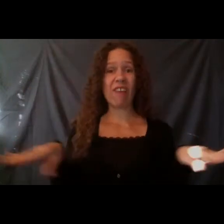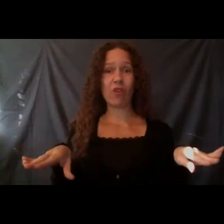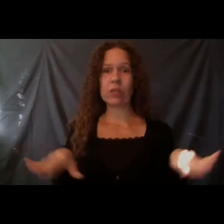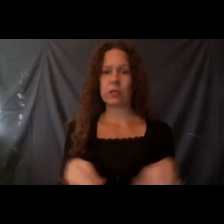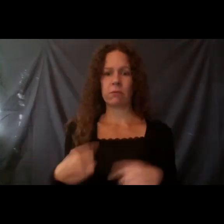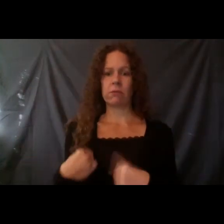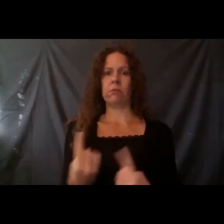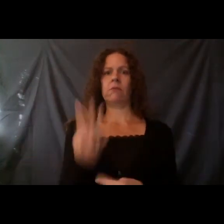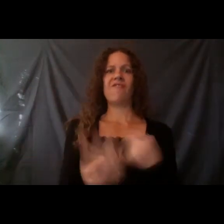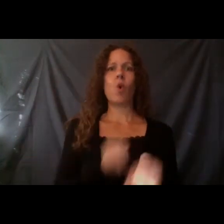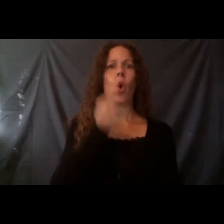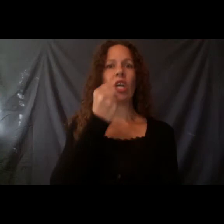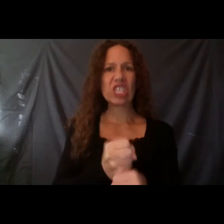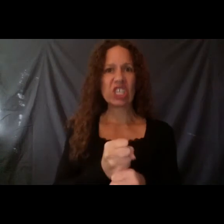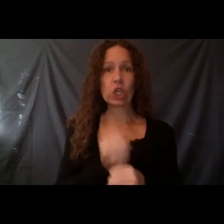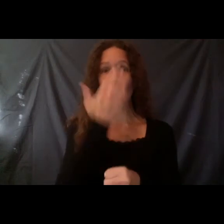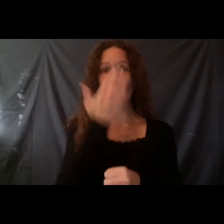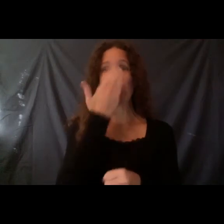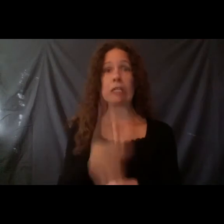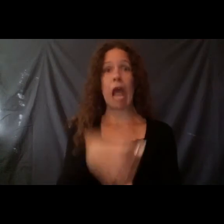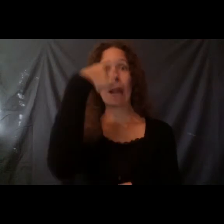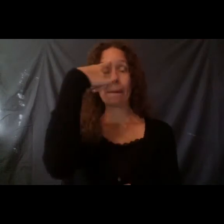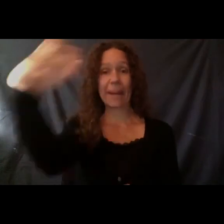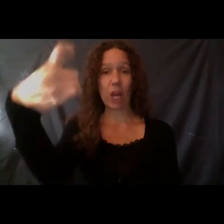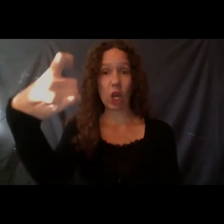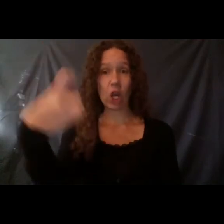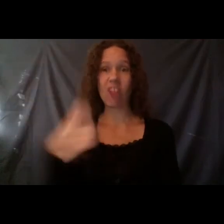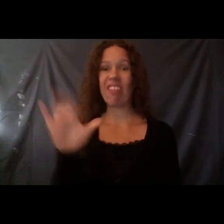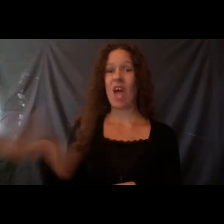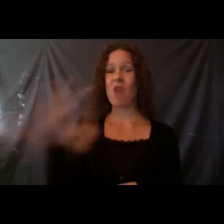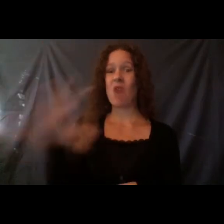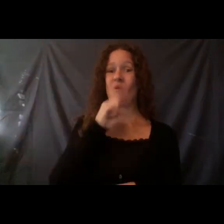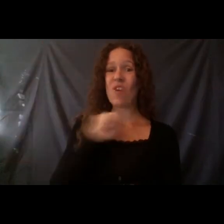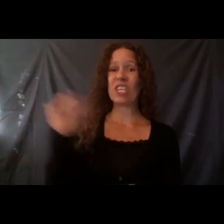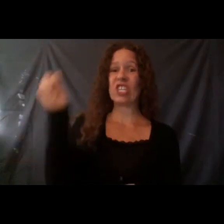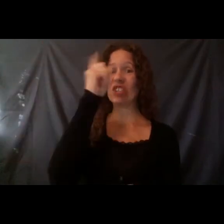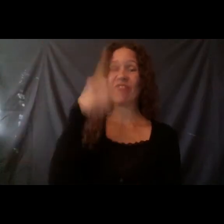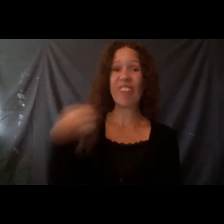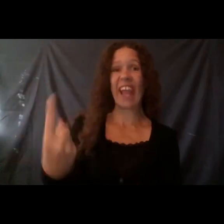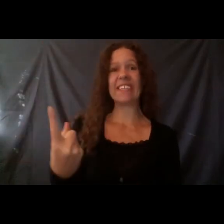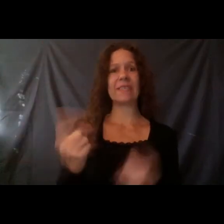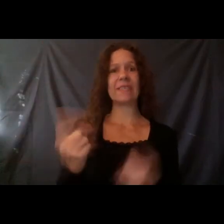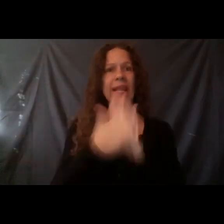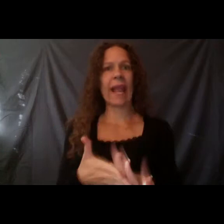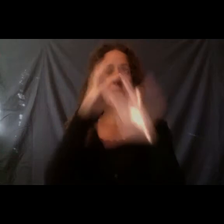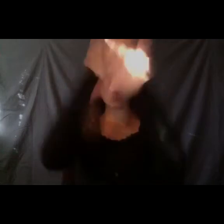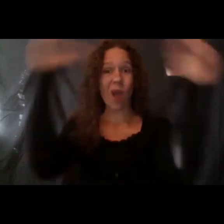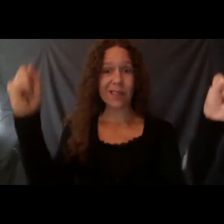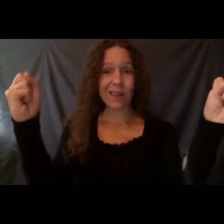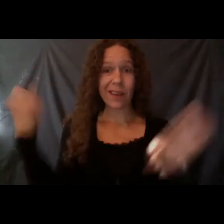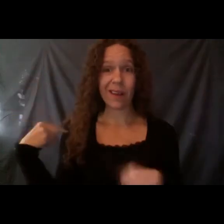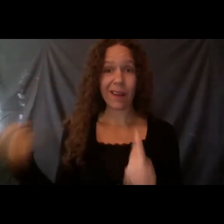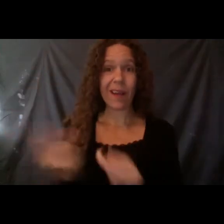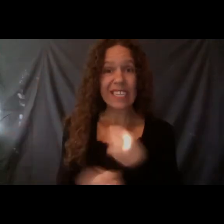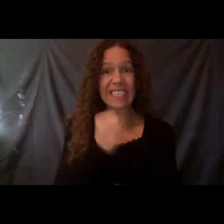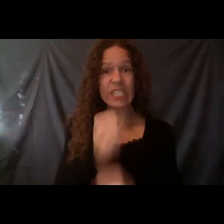that orange face monstrosity became our so-called president. This past year, the API Legislative Caucus that I'm proud to